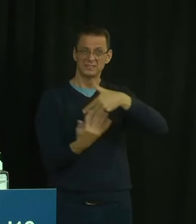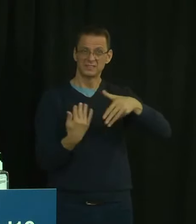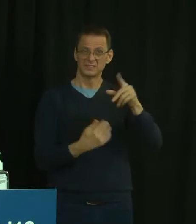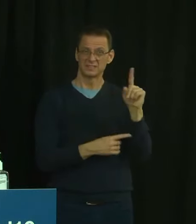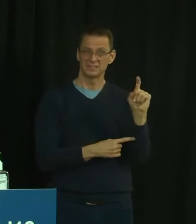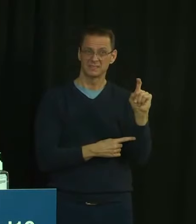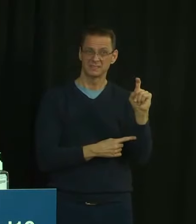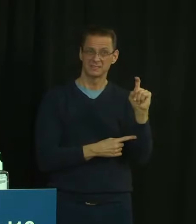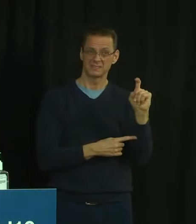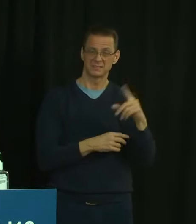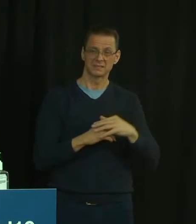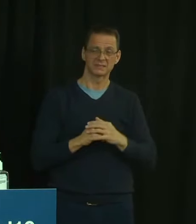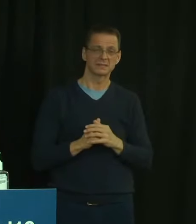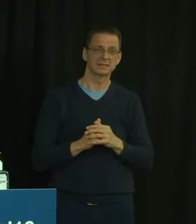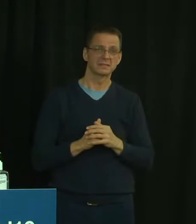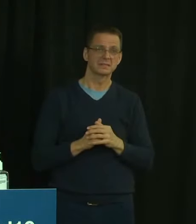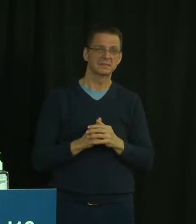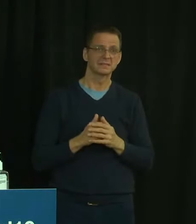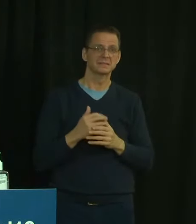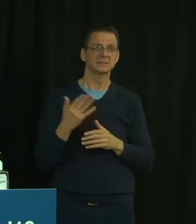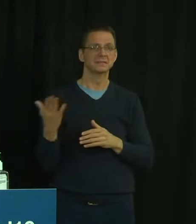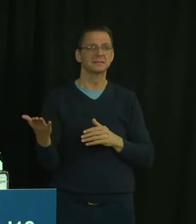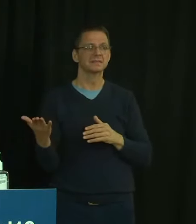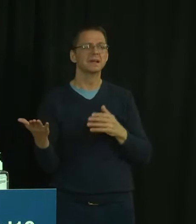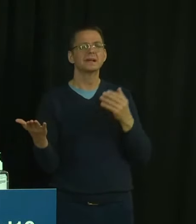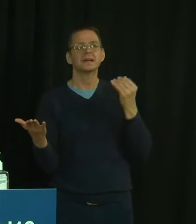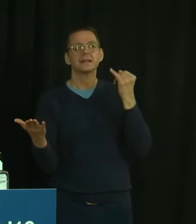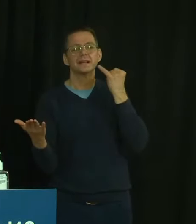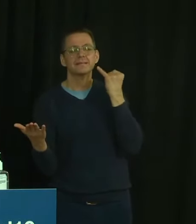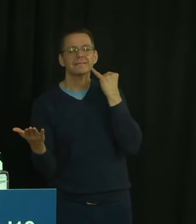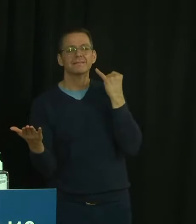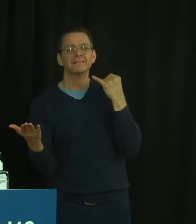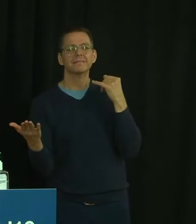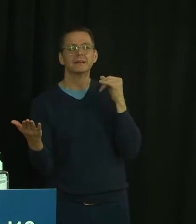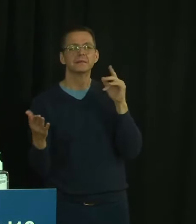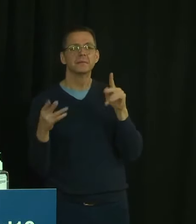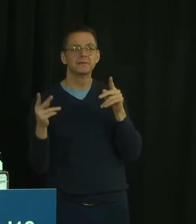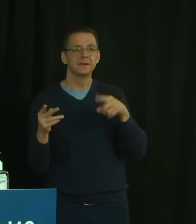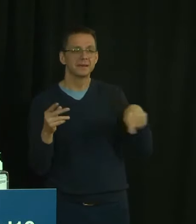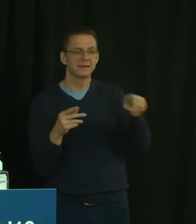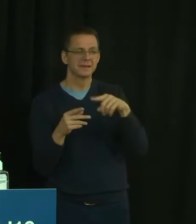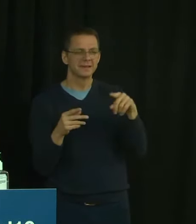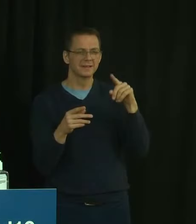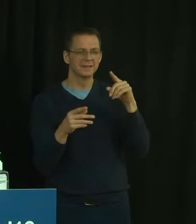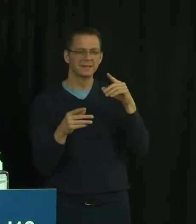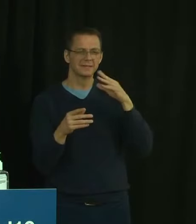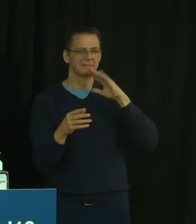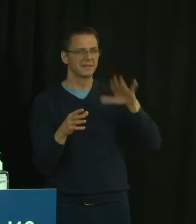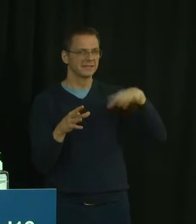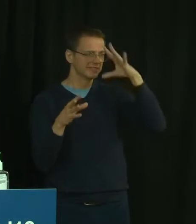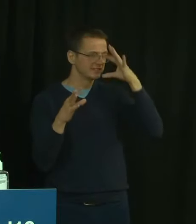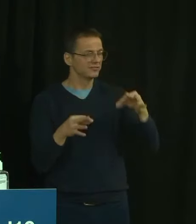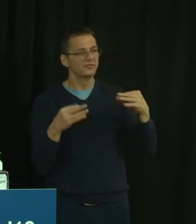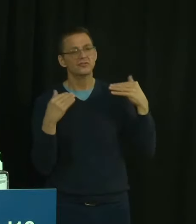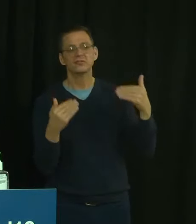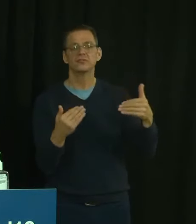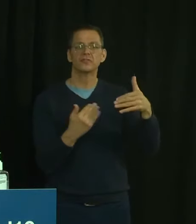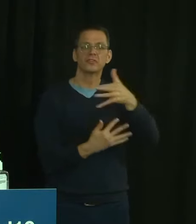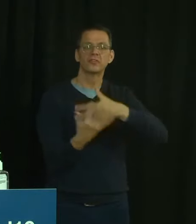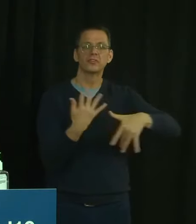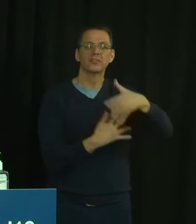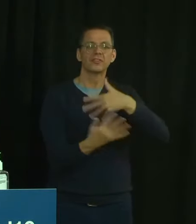where COVID-19 could potentially spread, that could fuel transmission. What I continue